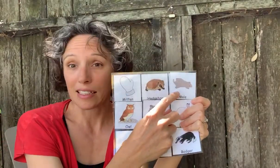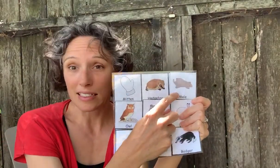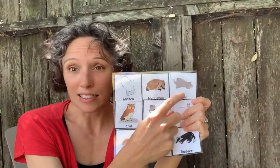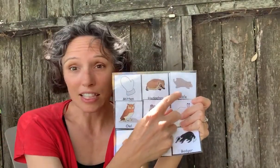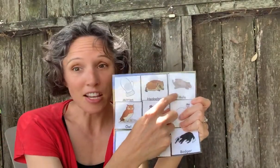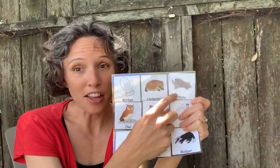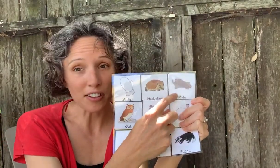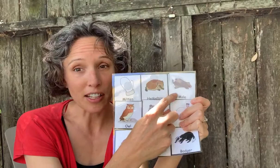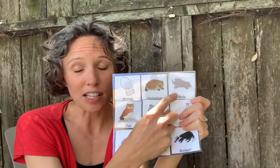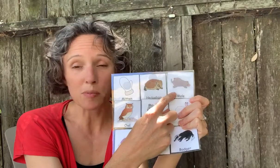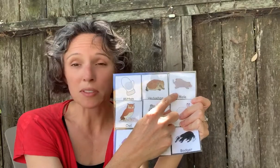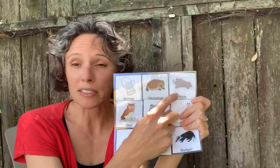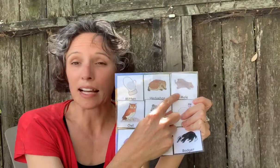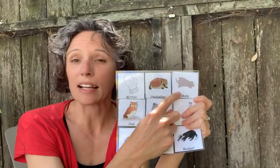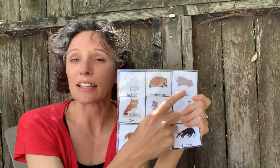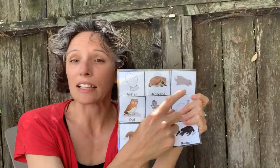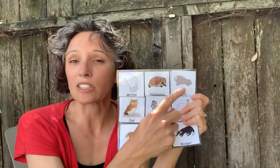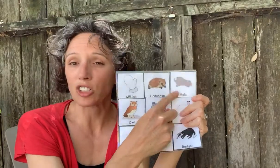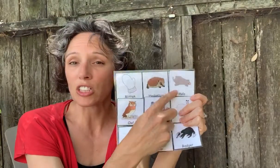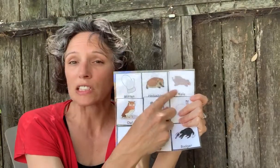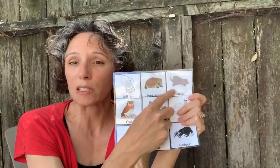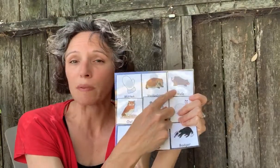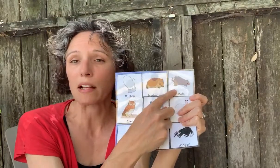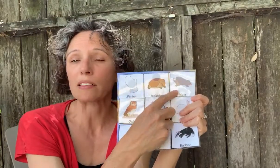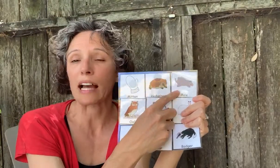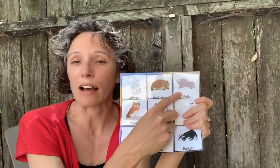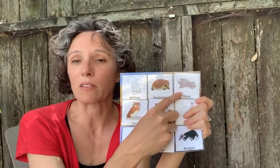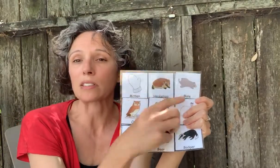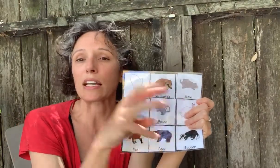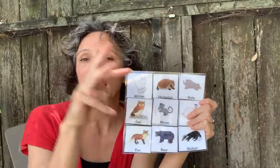This is another animal sign that's just spelled out.